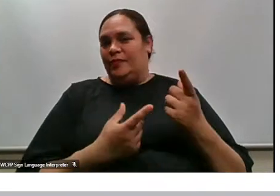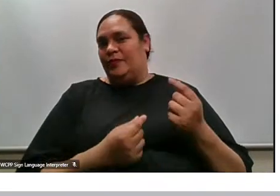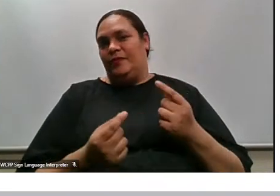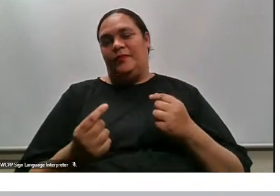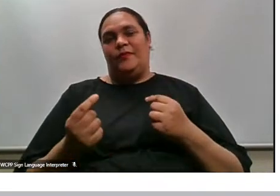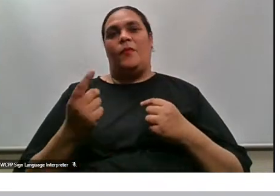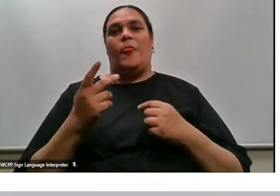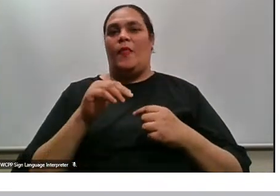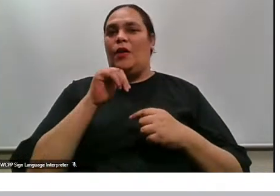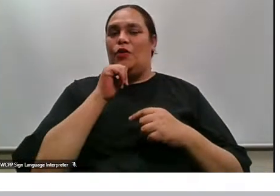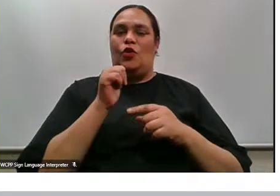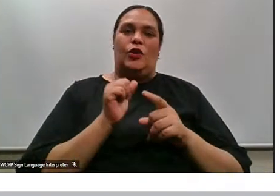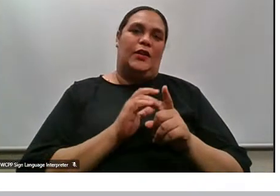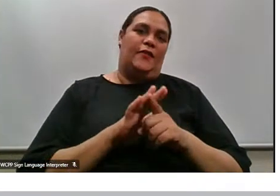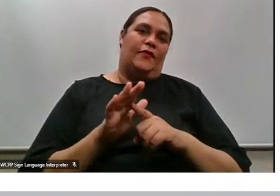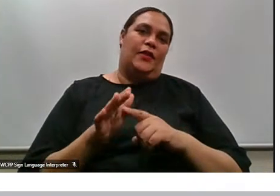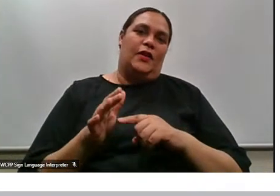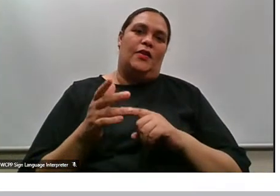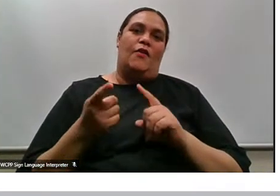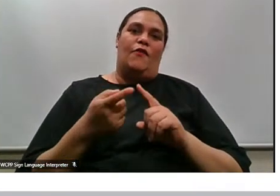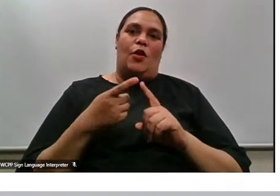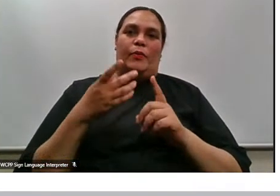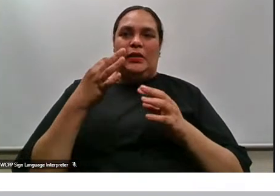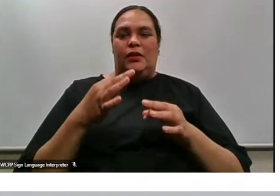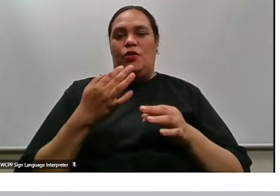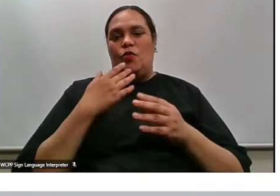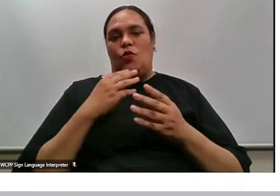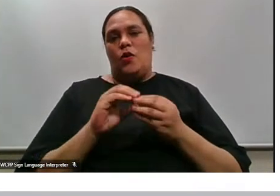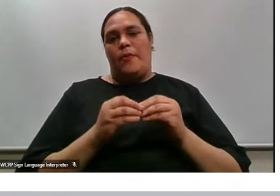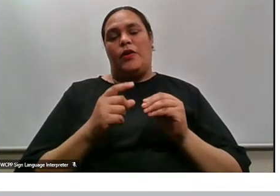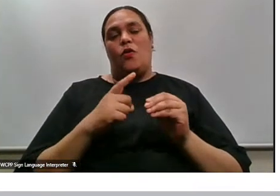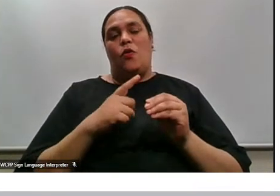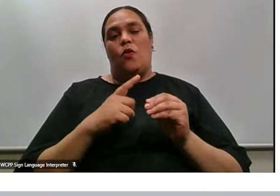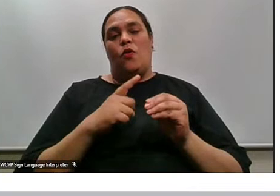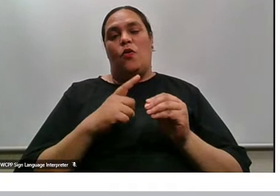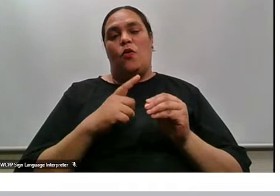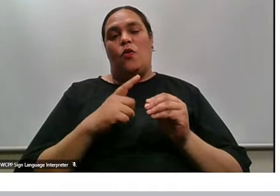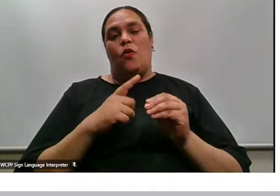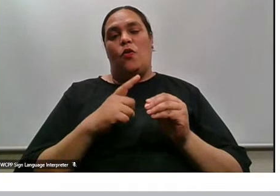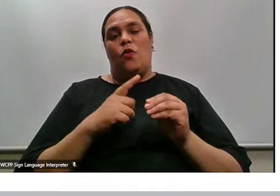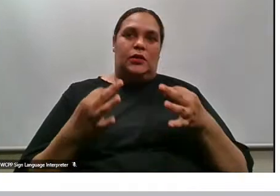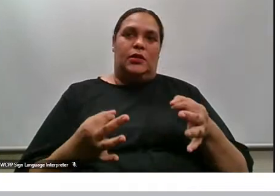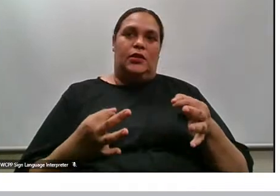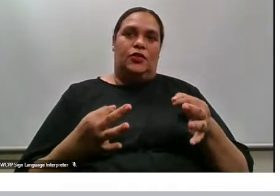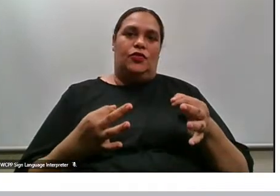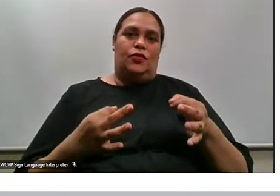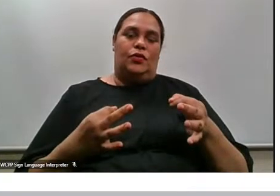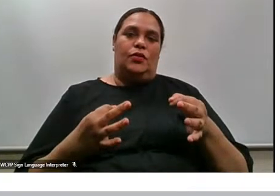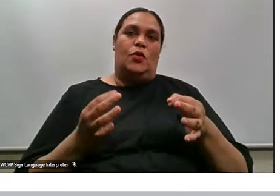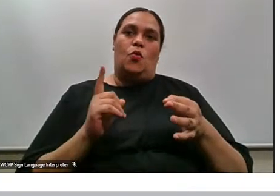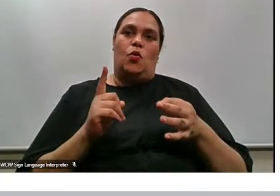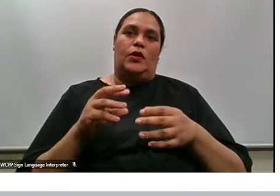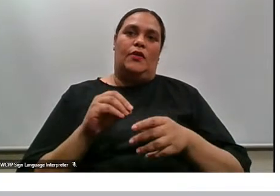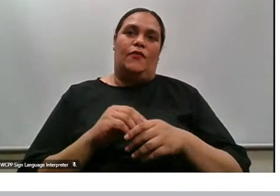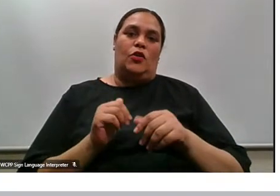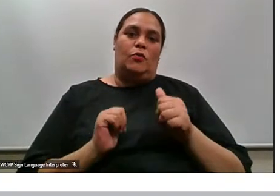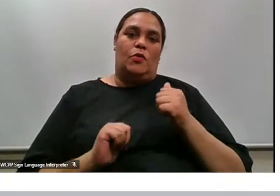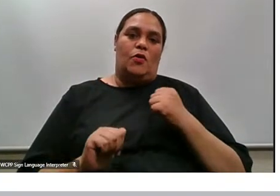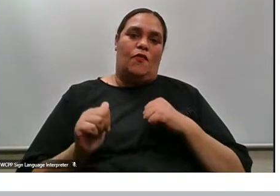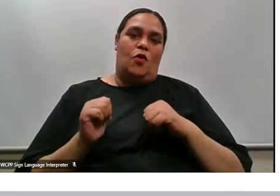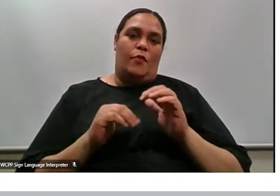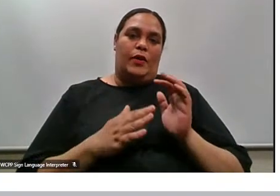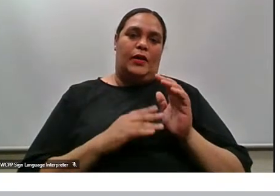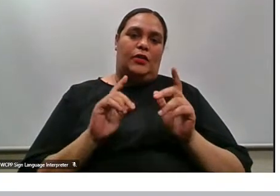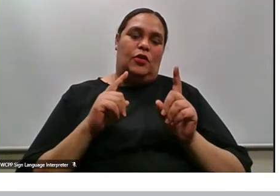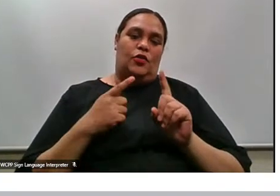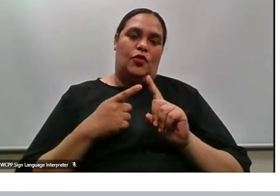or not influenced by a decision that is made. Because any decision that involves performance against the